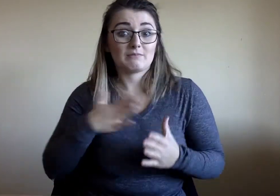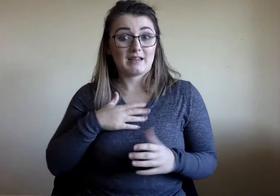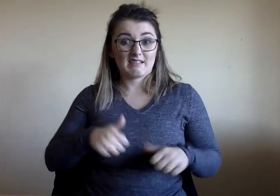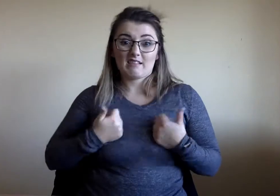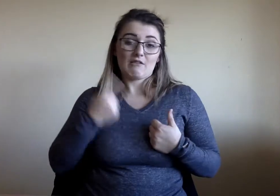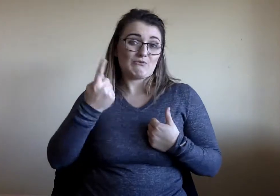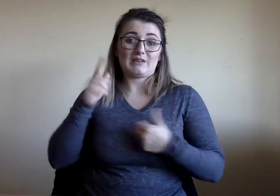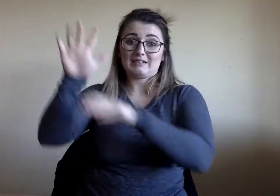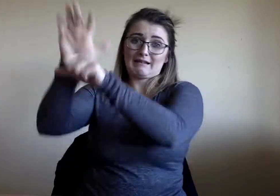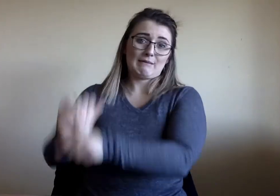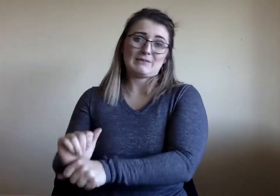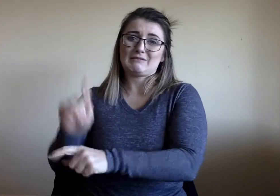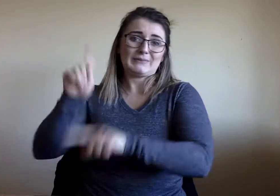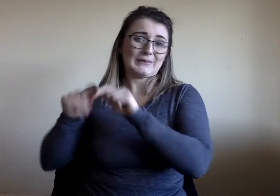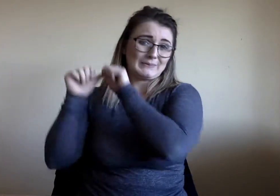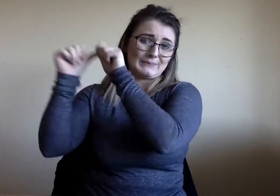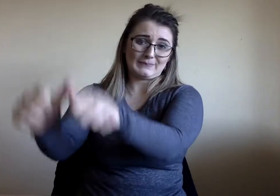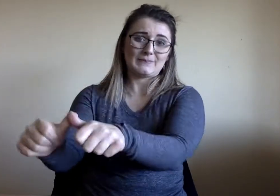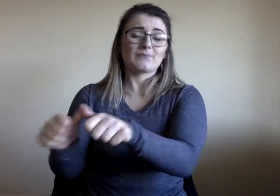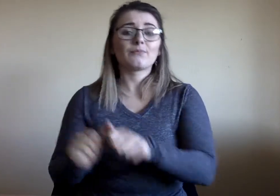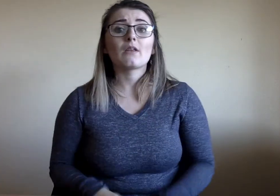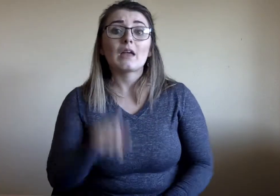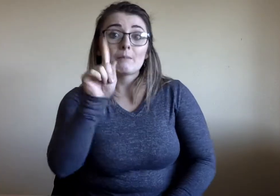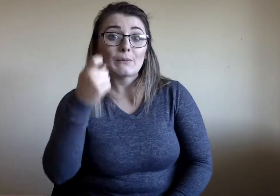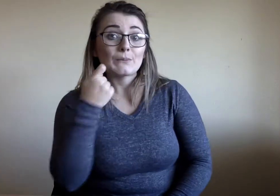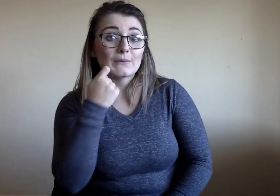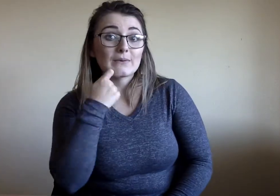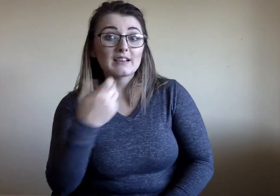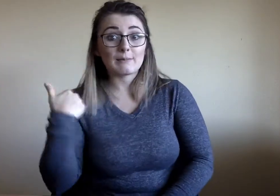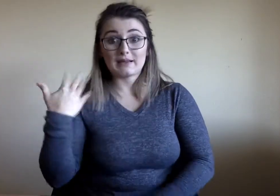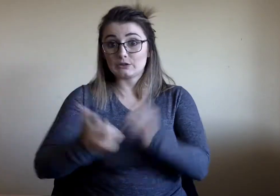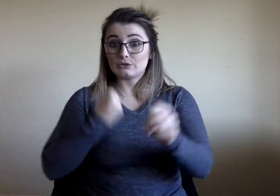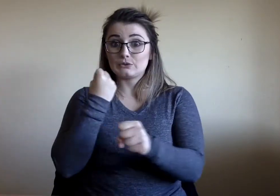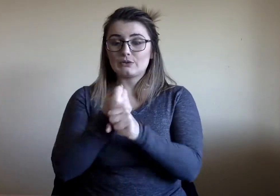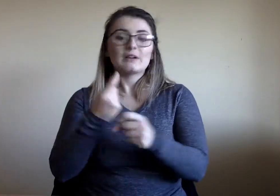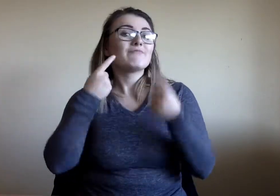that I couldn't get to stick. But recently, in the past year, I figured it out.